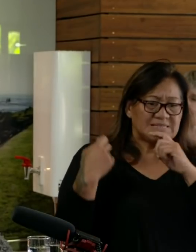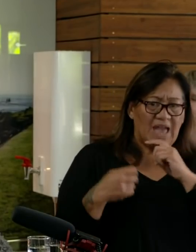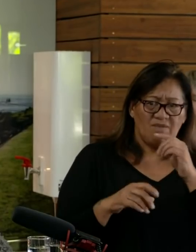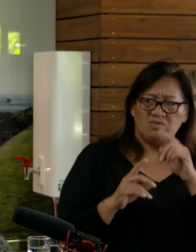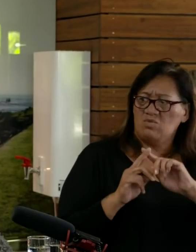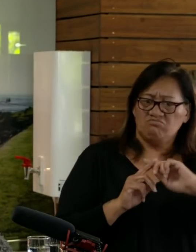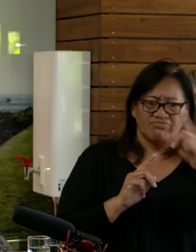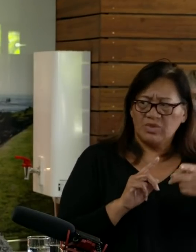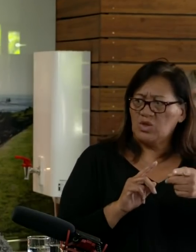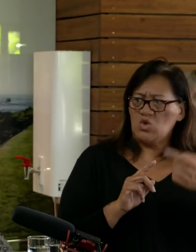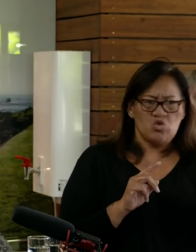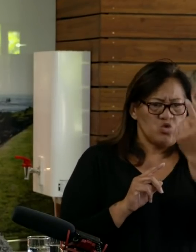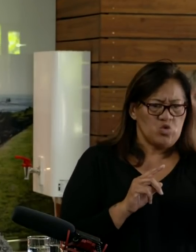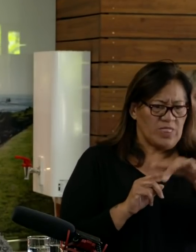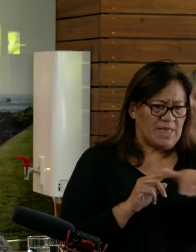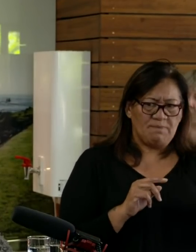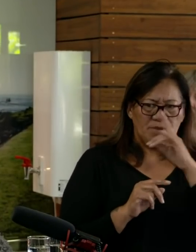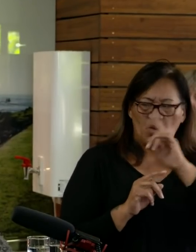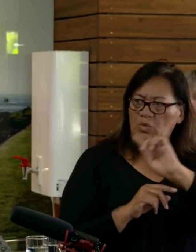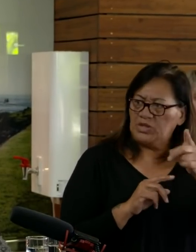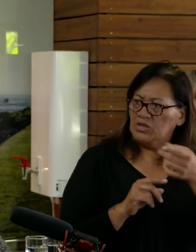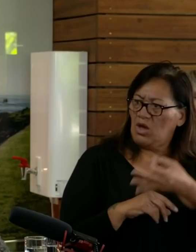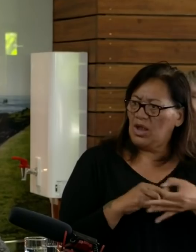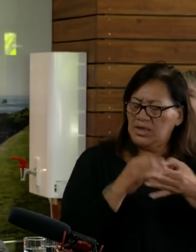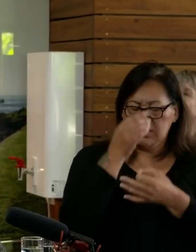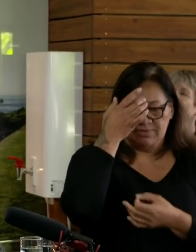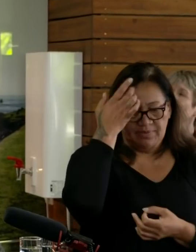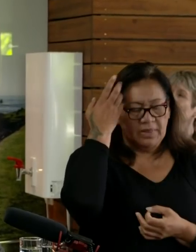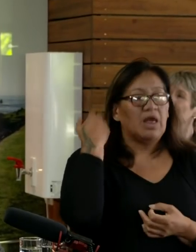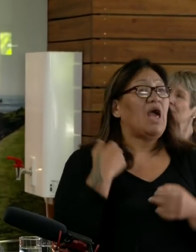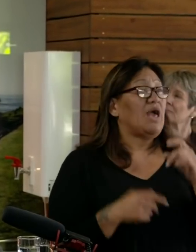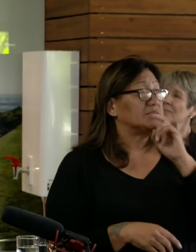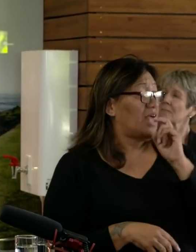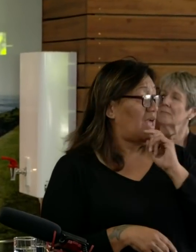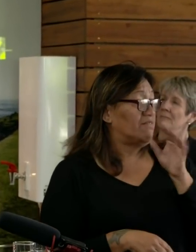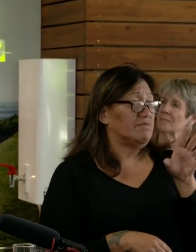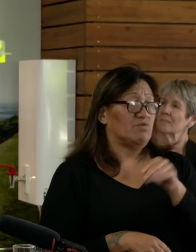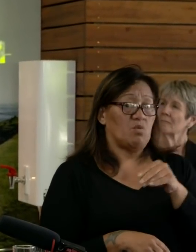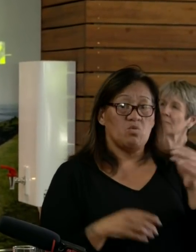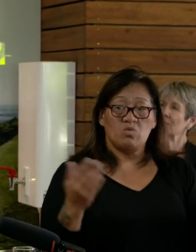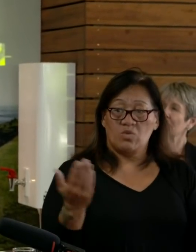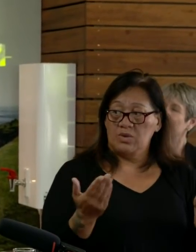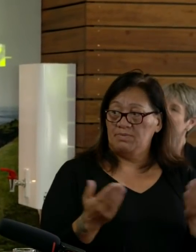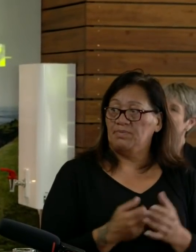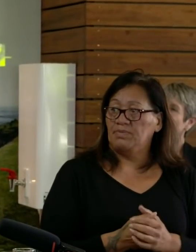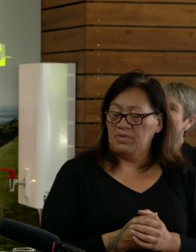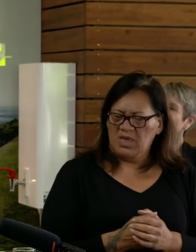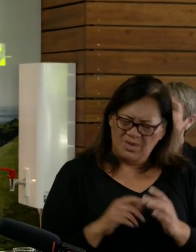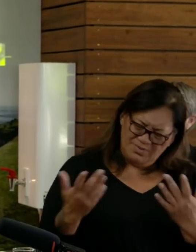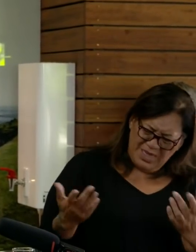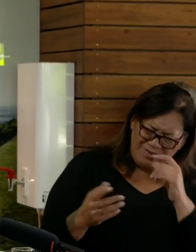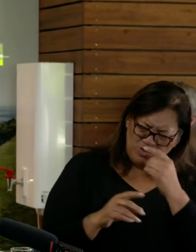Can you talk to us about who they are as people? Yeah, certainly. The personnel have come from our. If you're